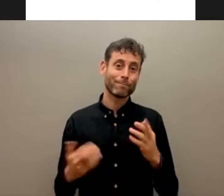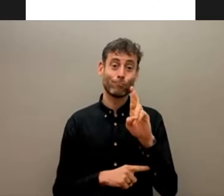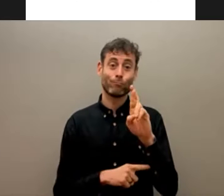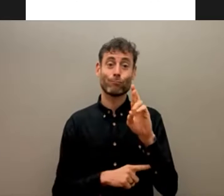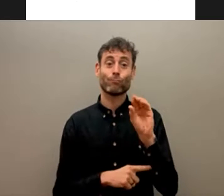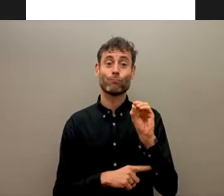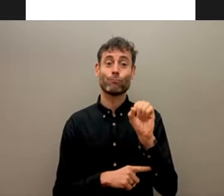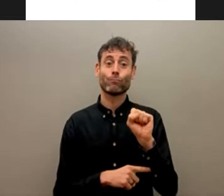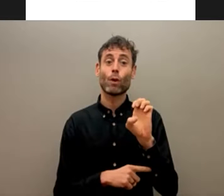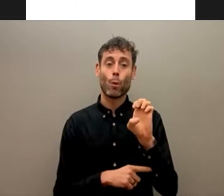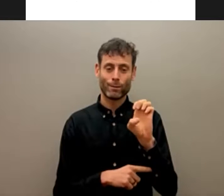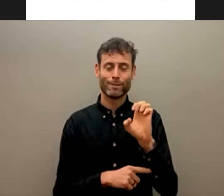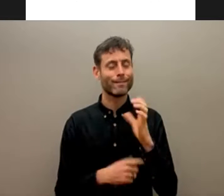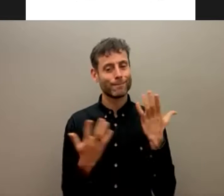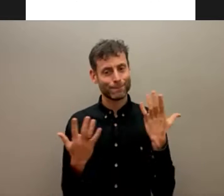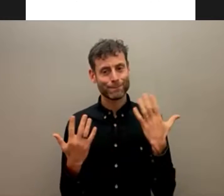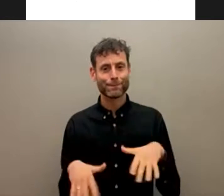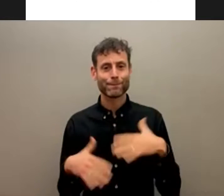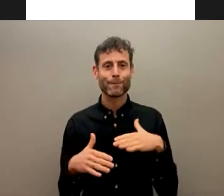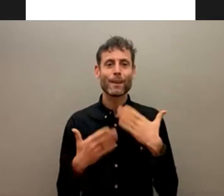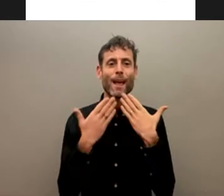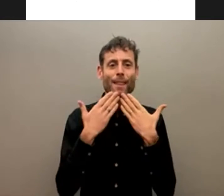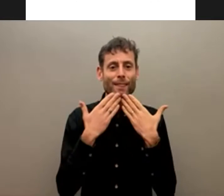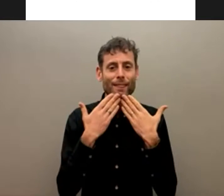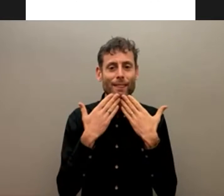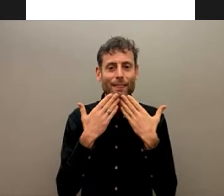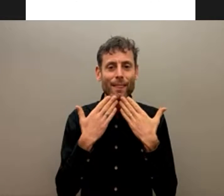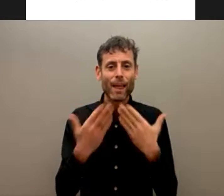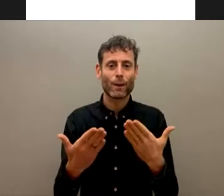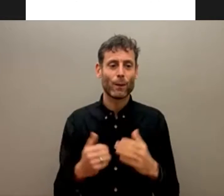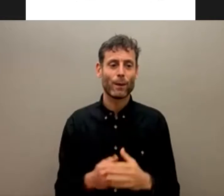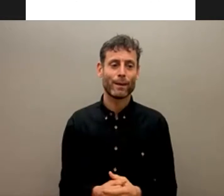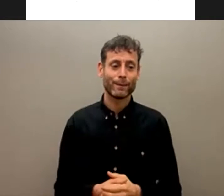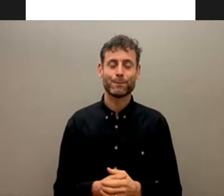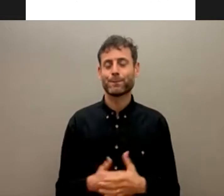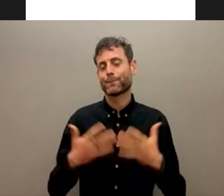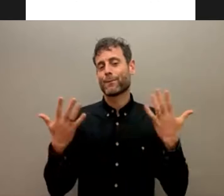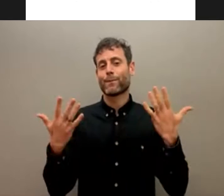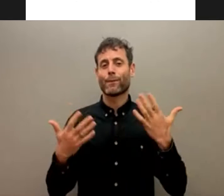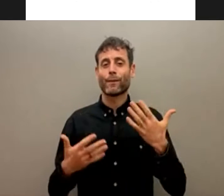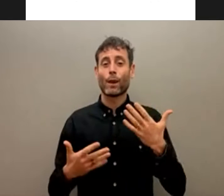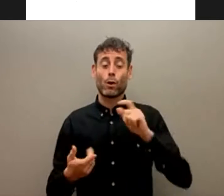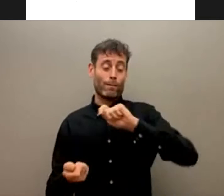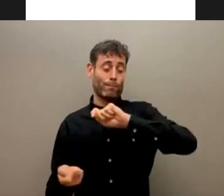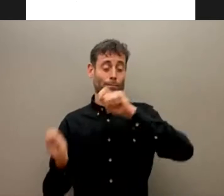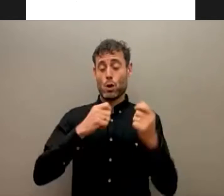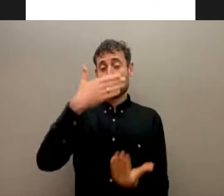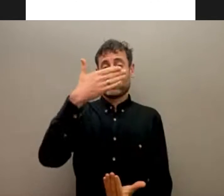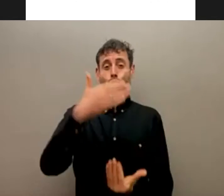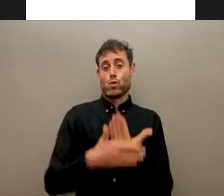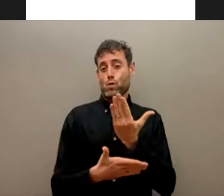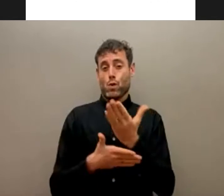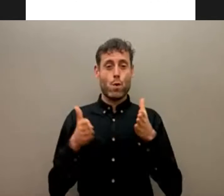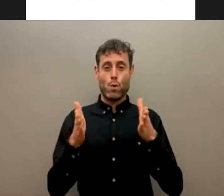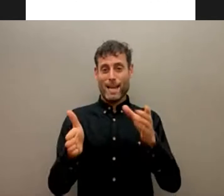I think we are already in a new normal. We can't go back to the old way of doing things. Things have changed a lot